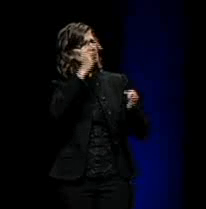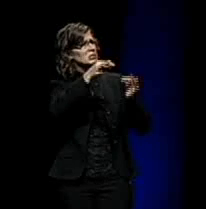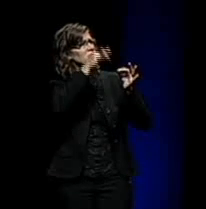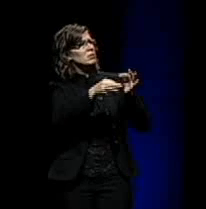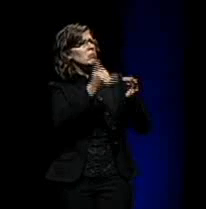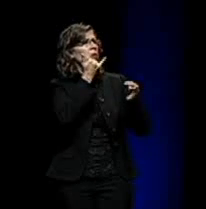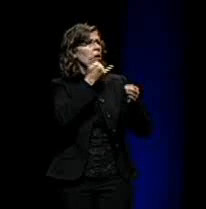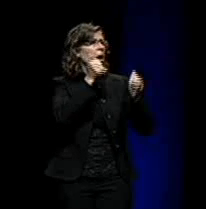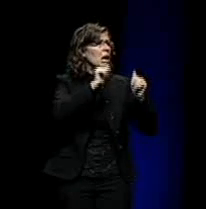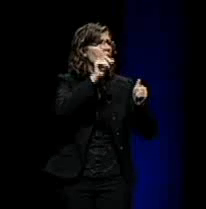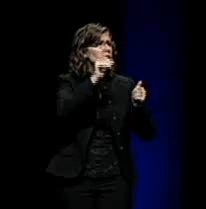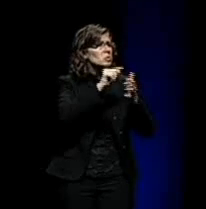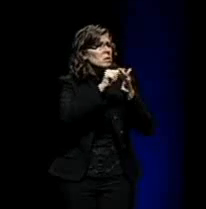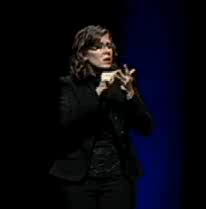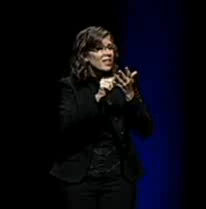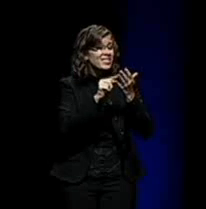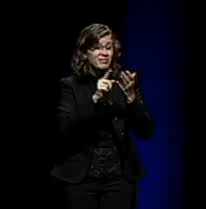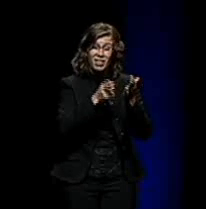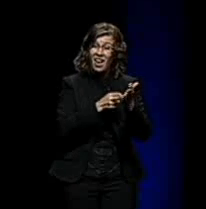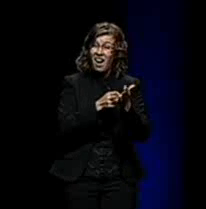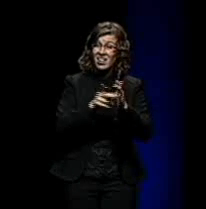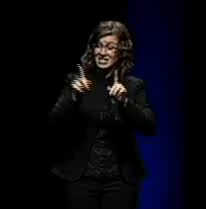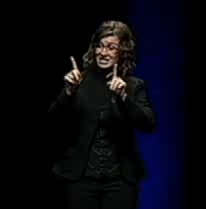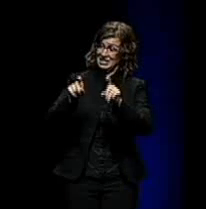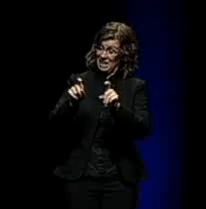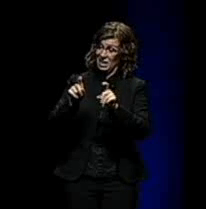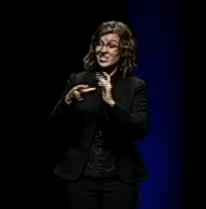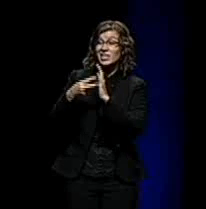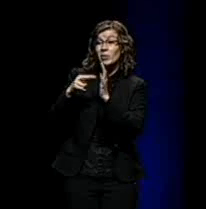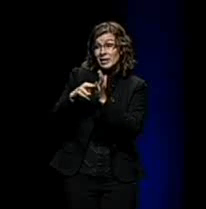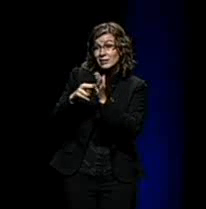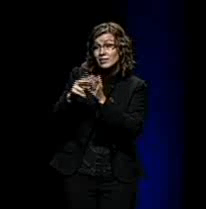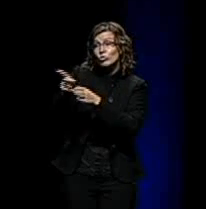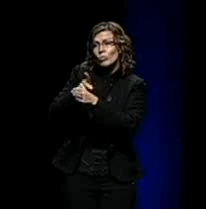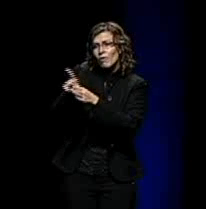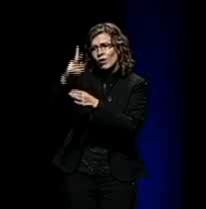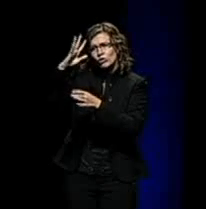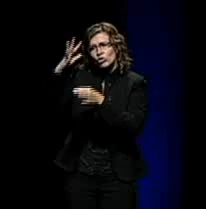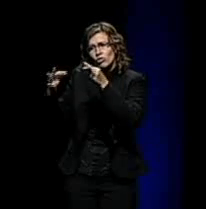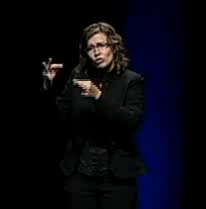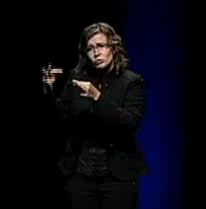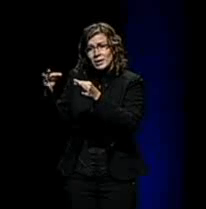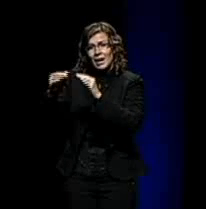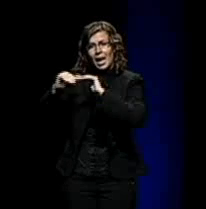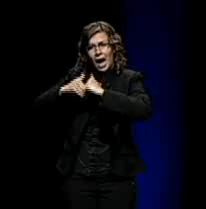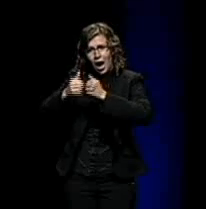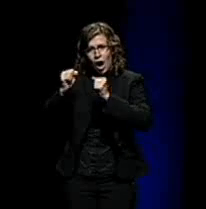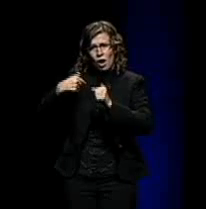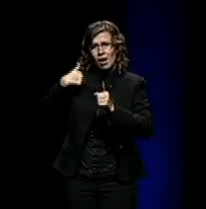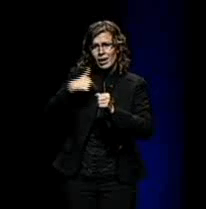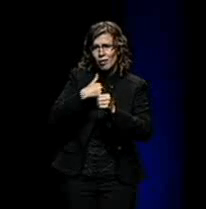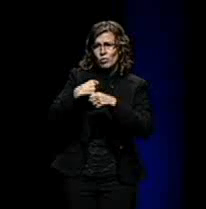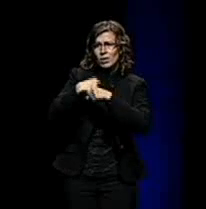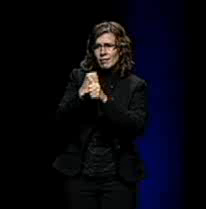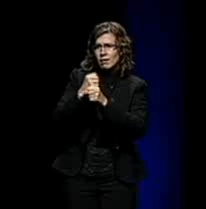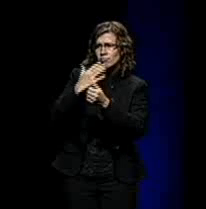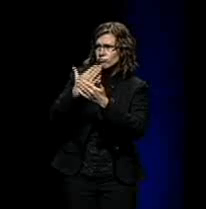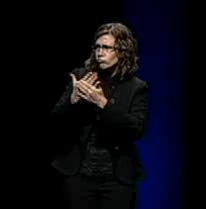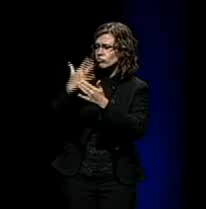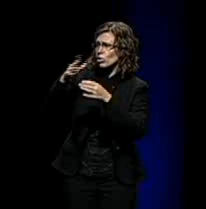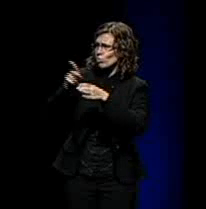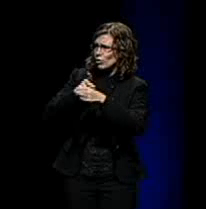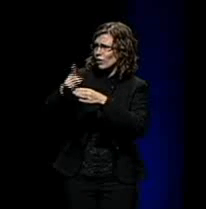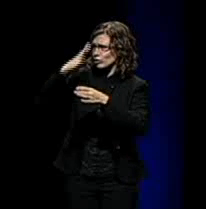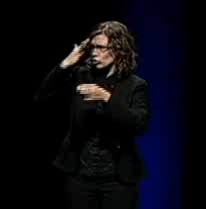the end of the day, testing is professional judgment. And the idea is, how can you consistently make professional judgments that